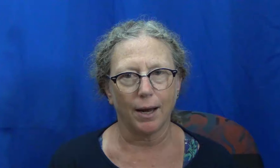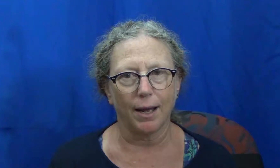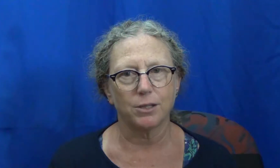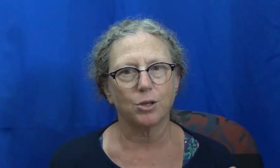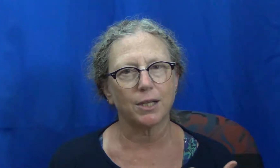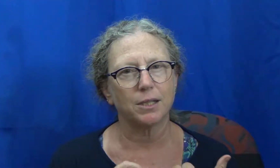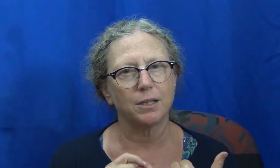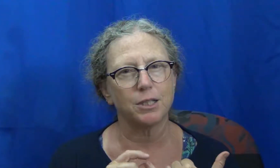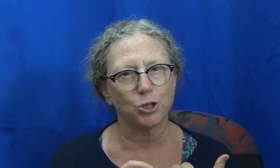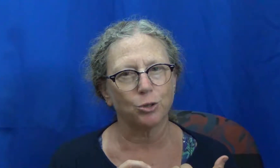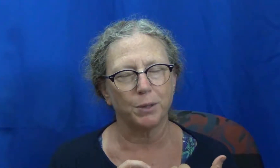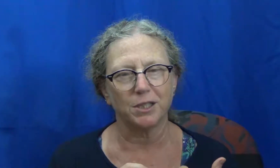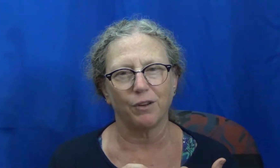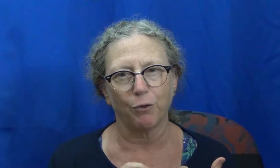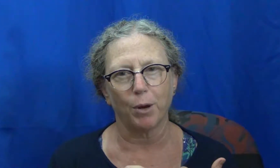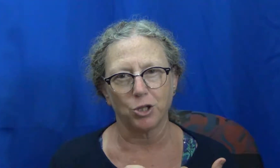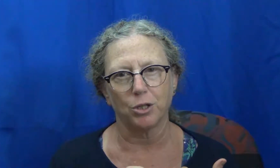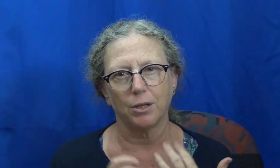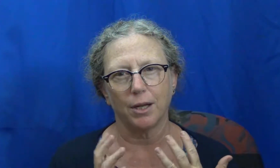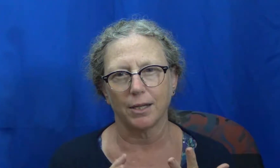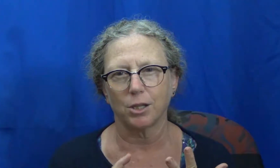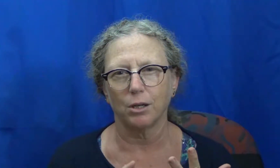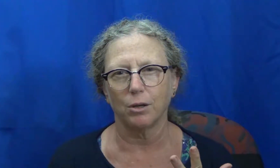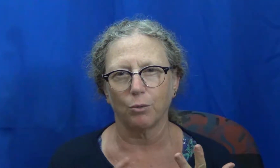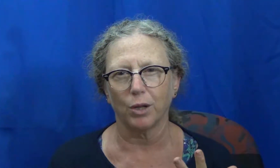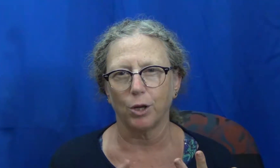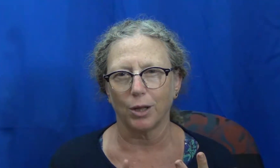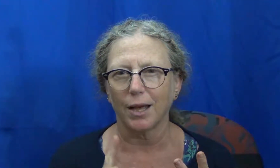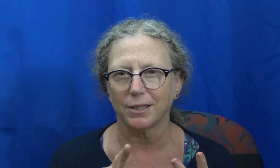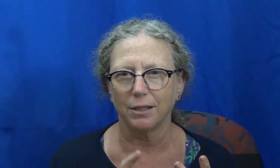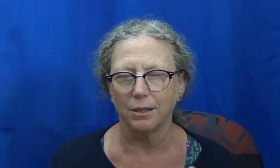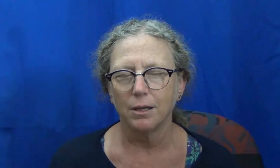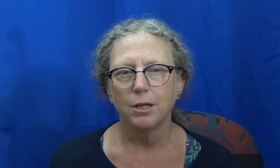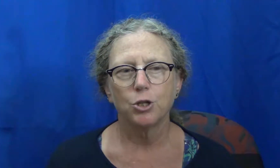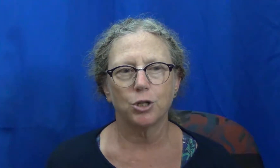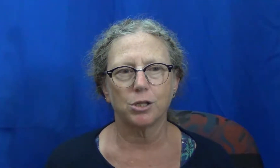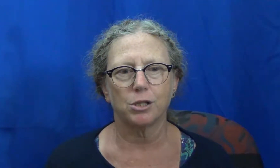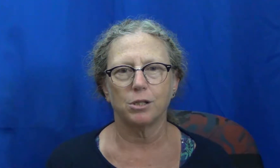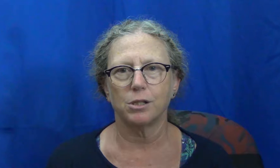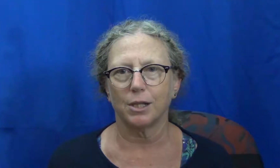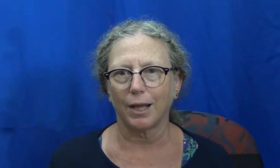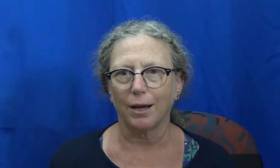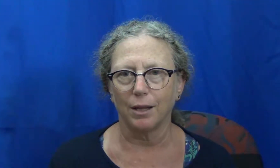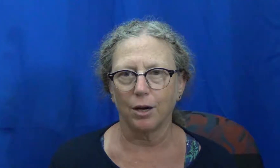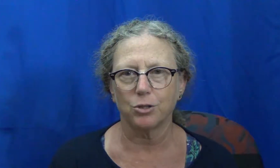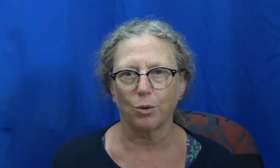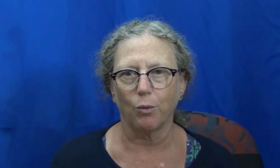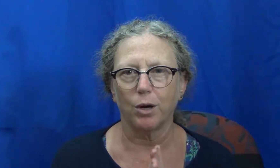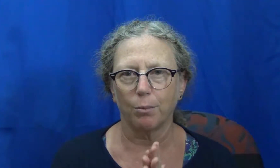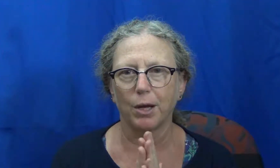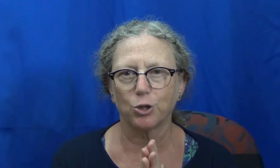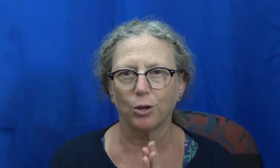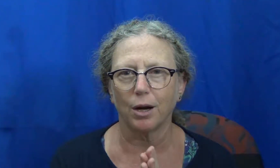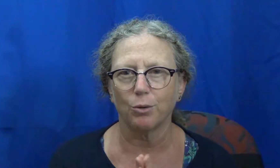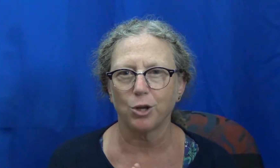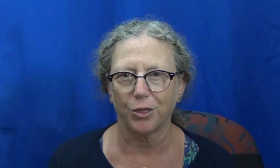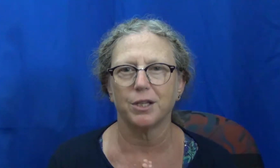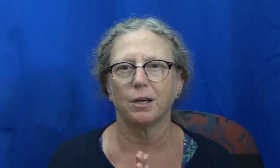add. So that's an additional piece of information. And that's a really good lesson just to stick that in there. So I wanted to make sure that I was authentic